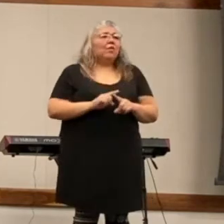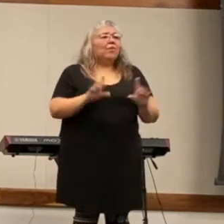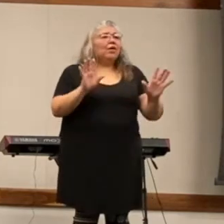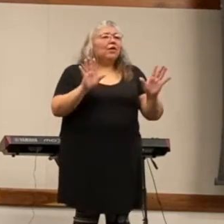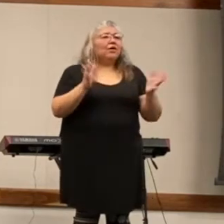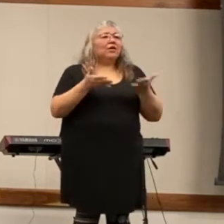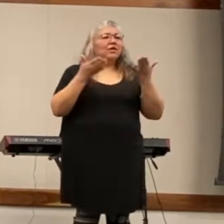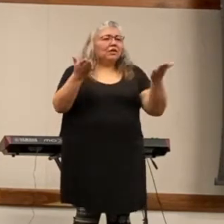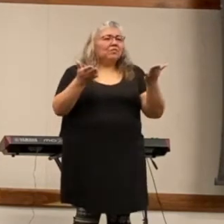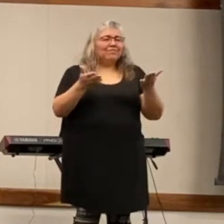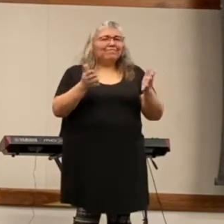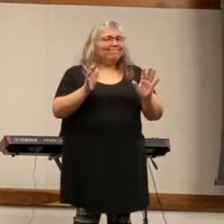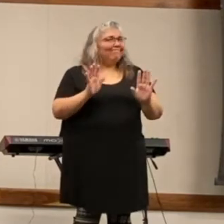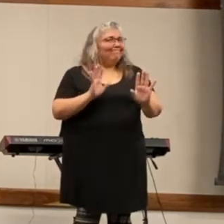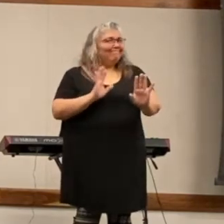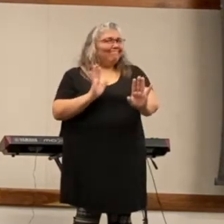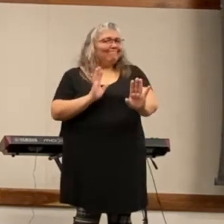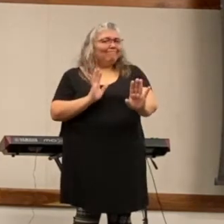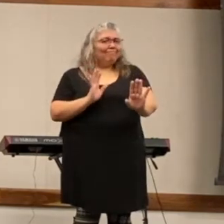give our tithe?